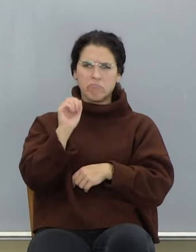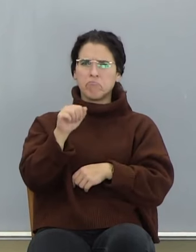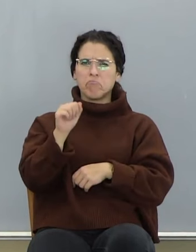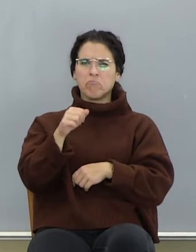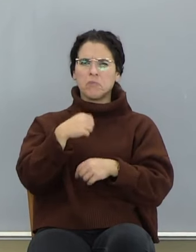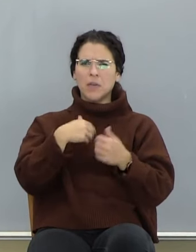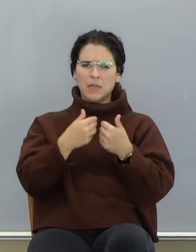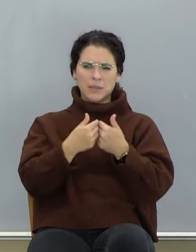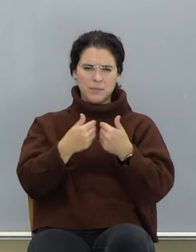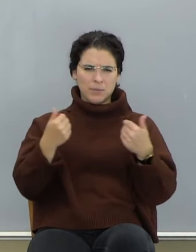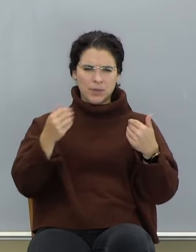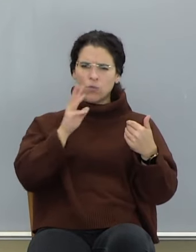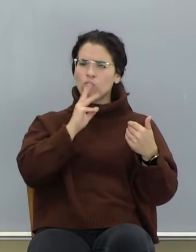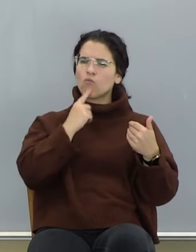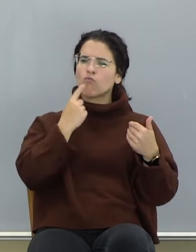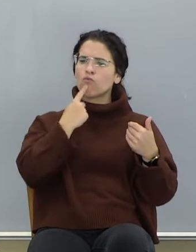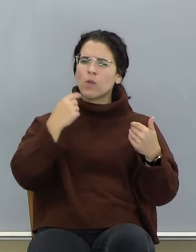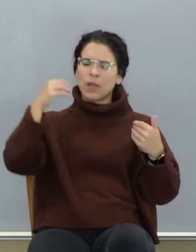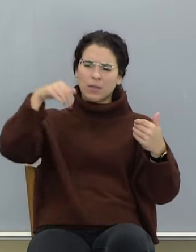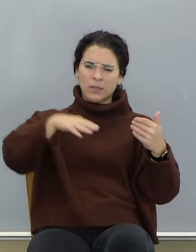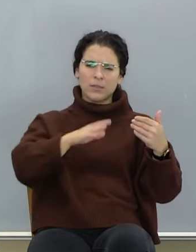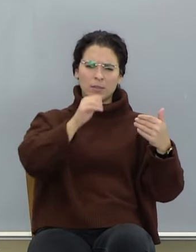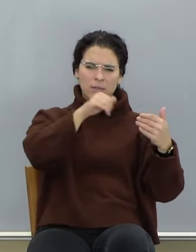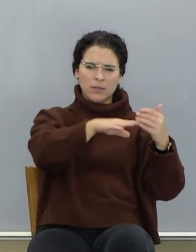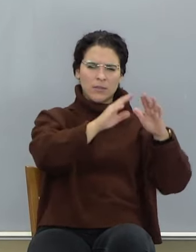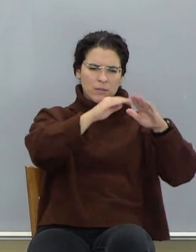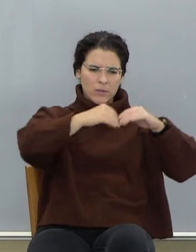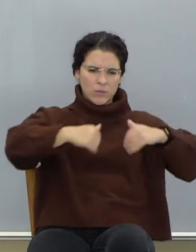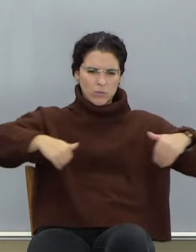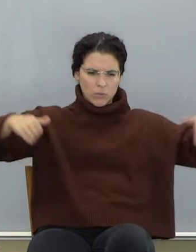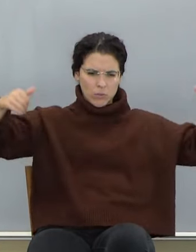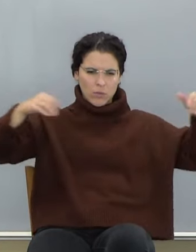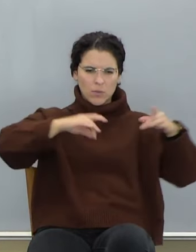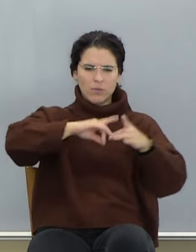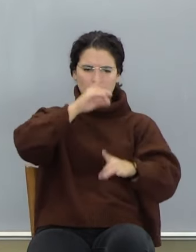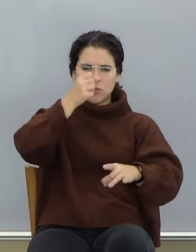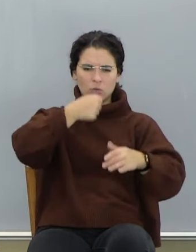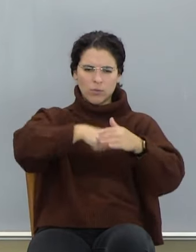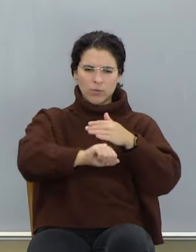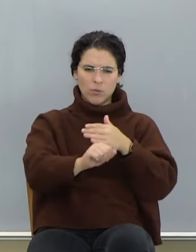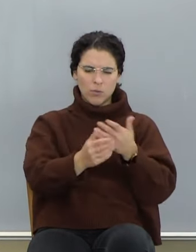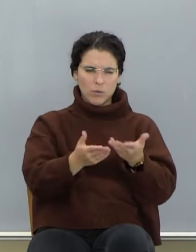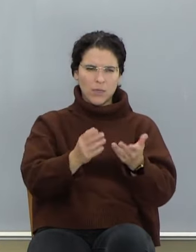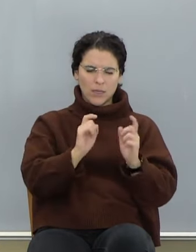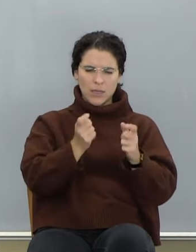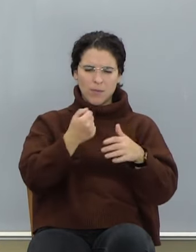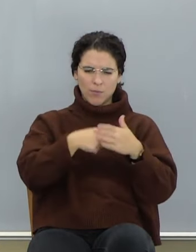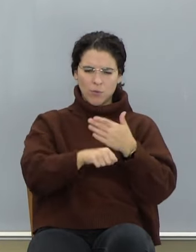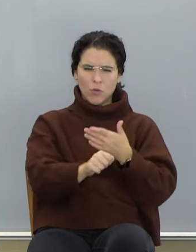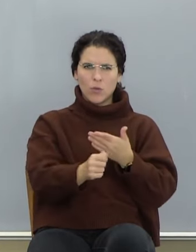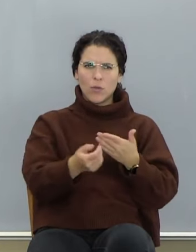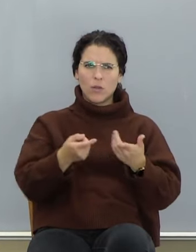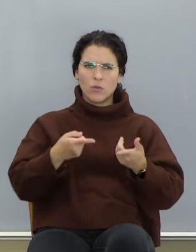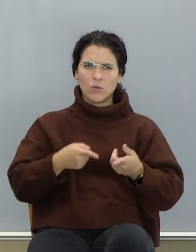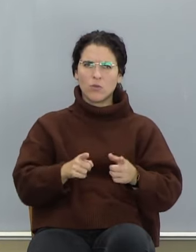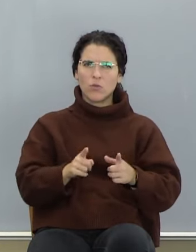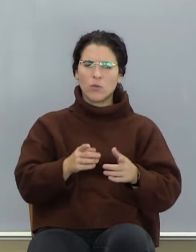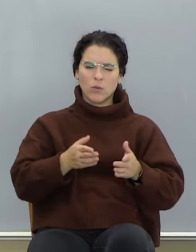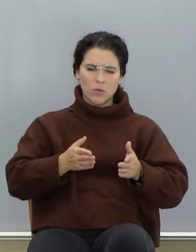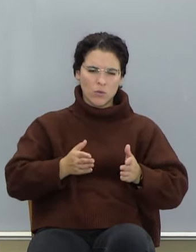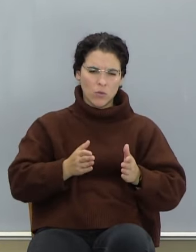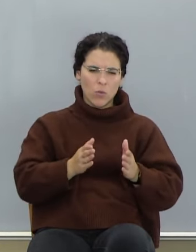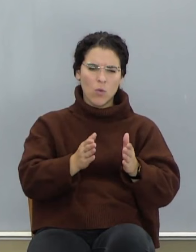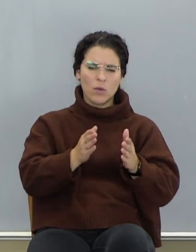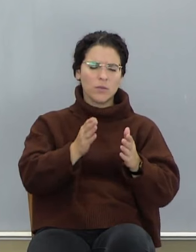I split open that Red Sea, the spiritual birth canal. I gave you birth. And during the course of